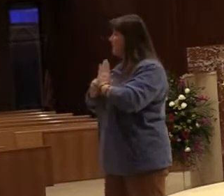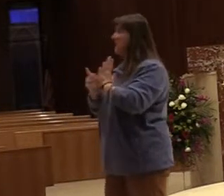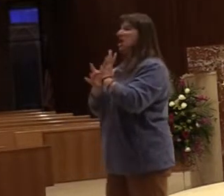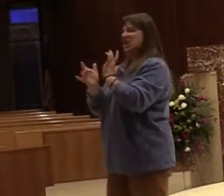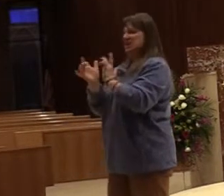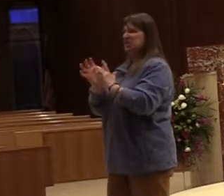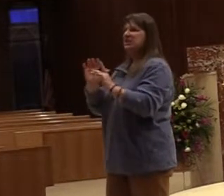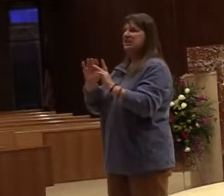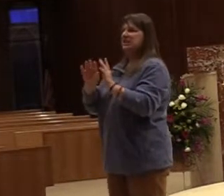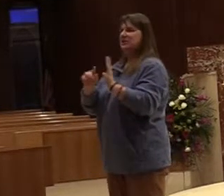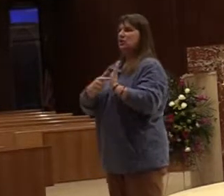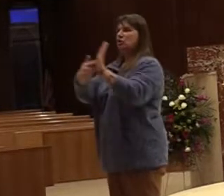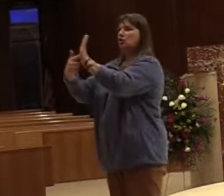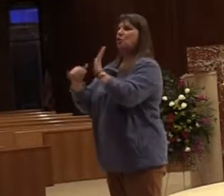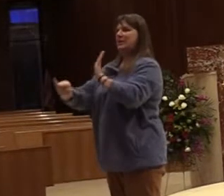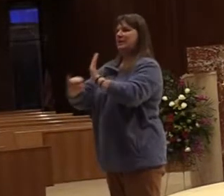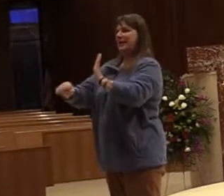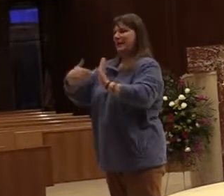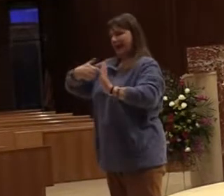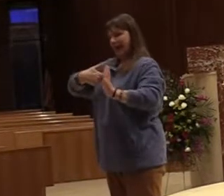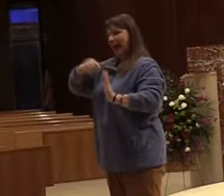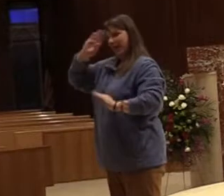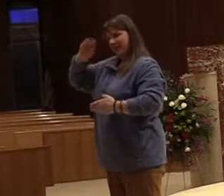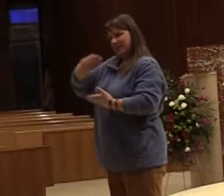killed very soon.